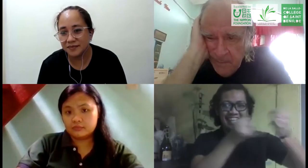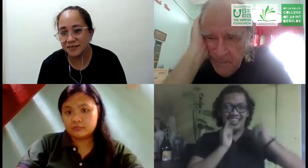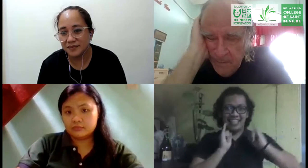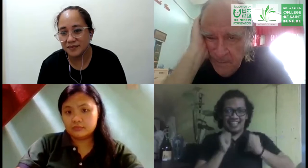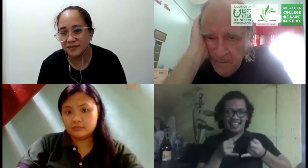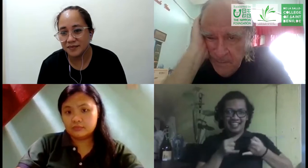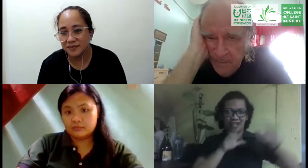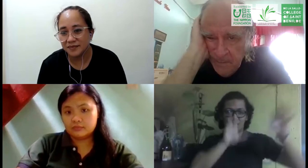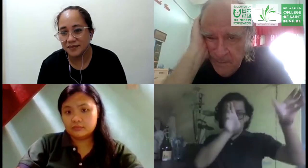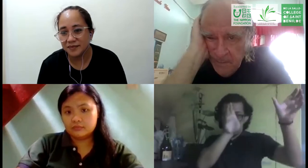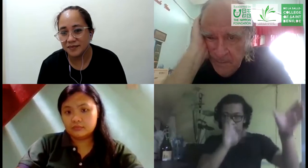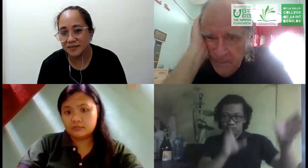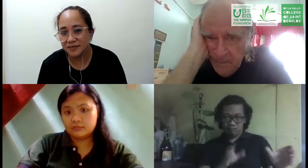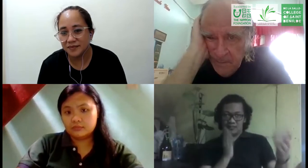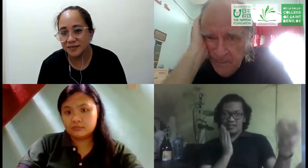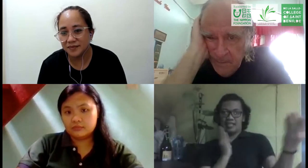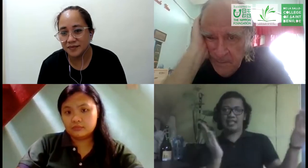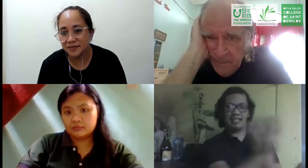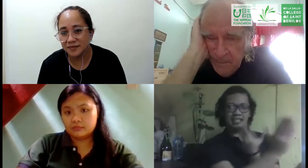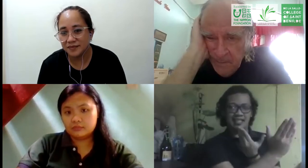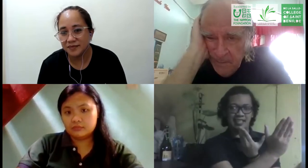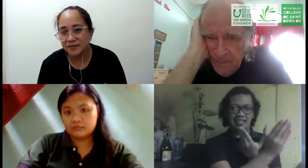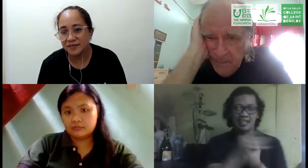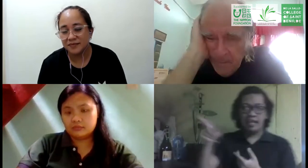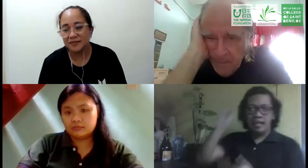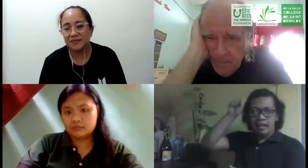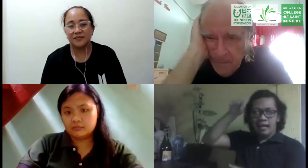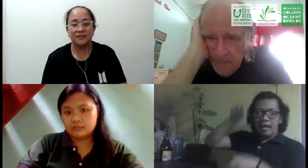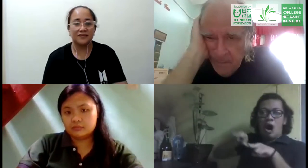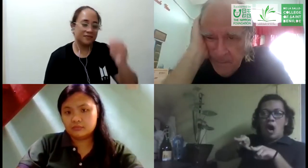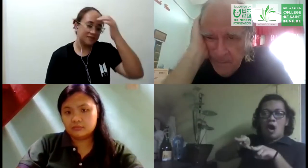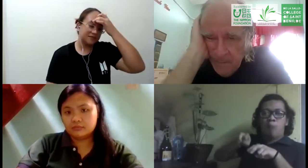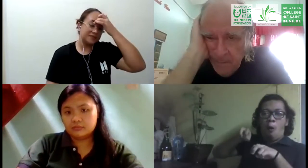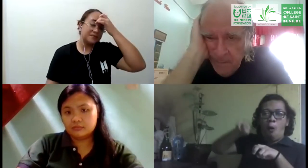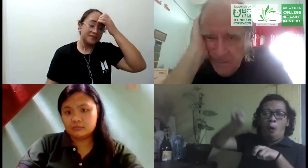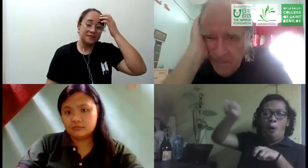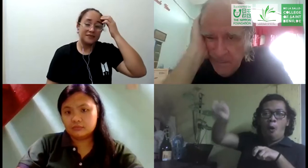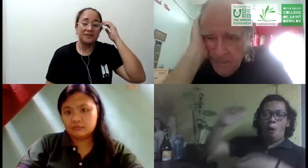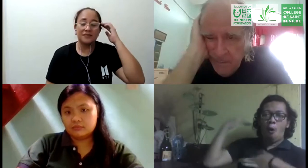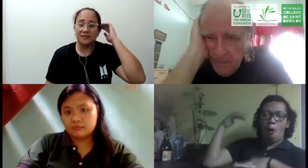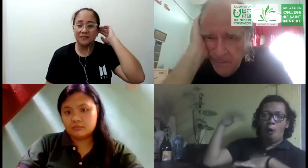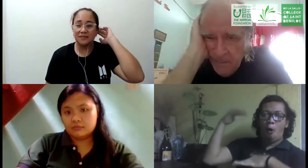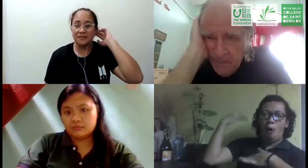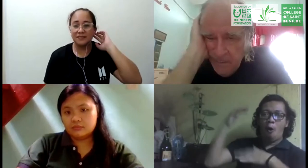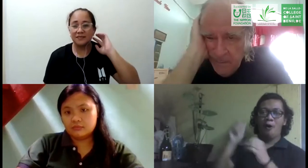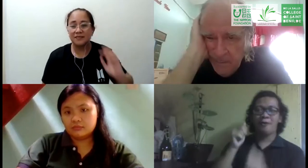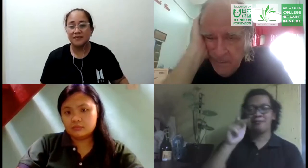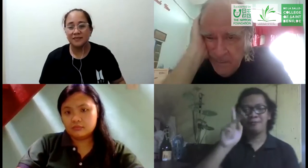Shaq is saying everything. But we still have to work on each other's lessons, then share it with the group